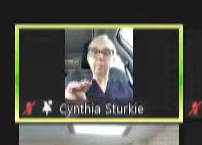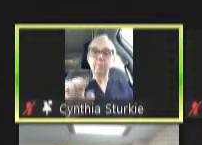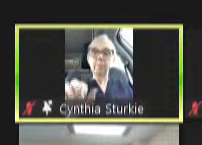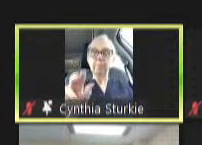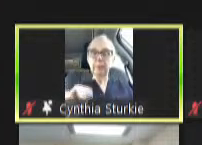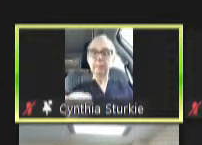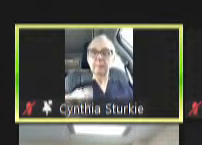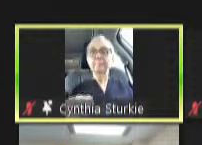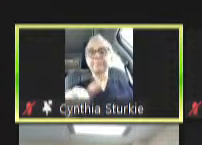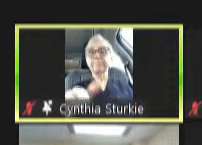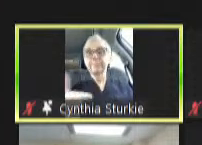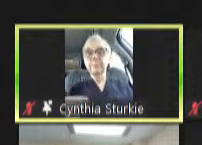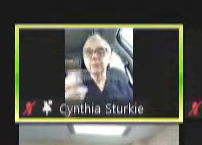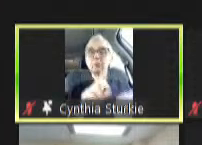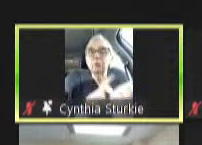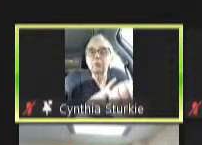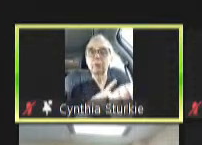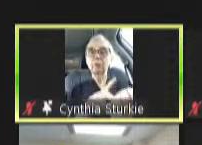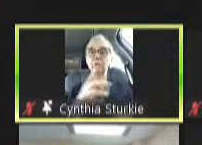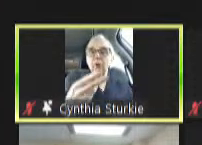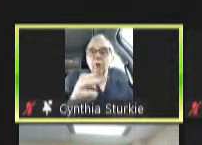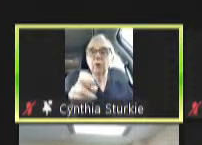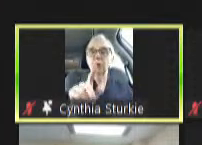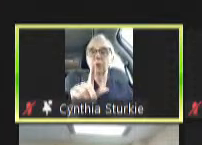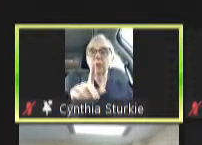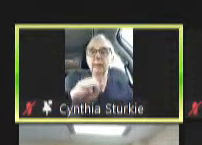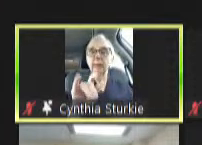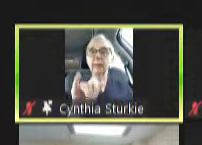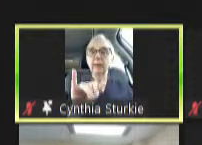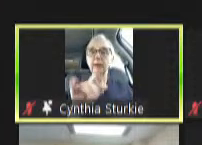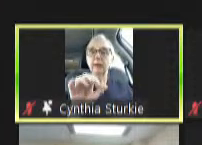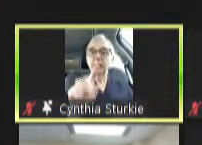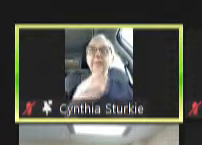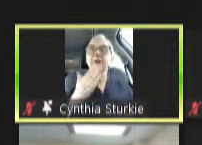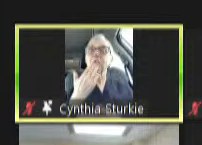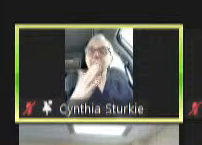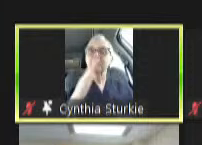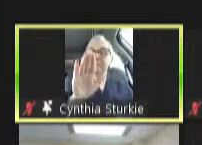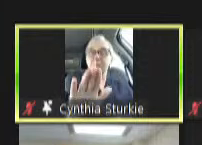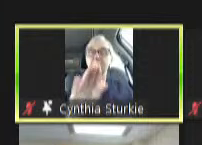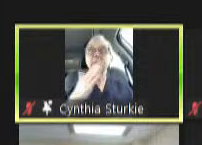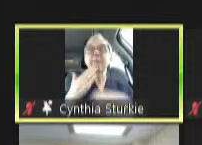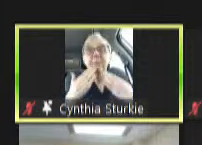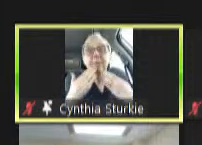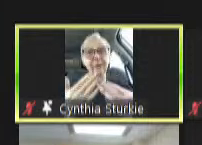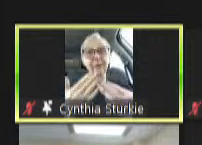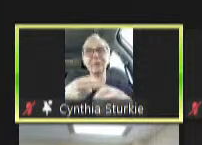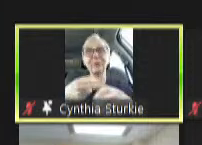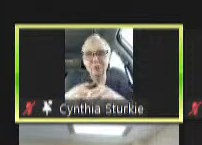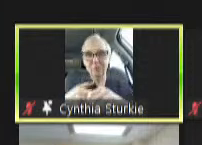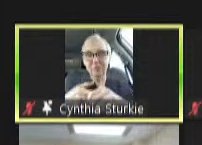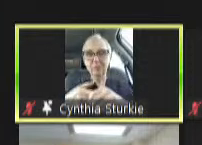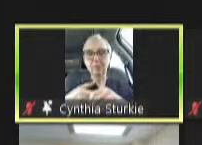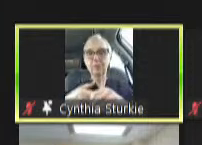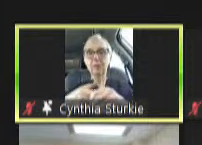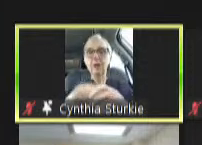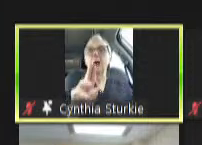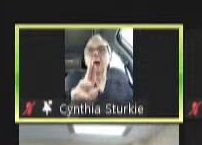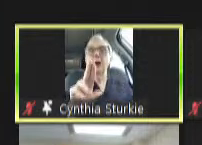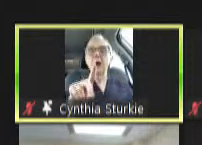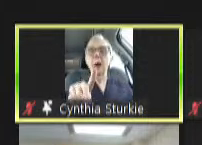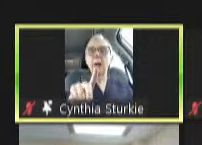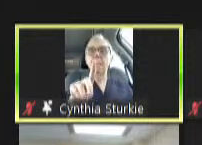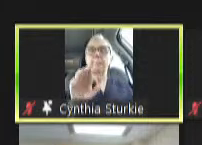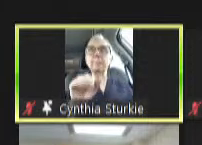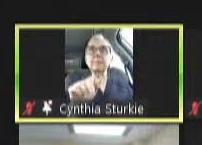Herlihy to start things. All right, good afternoon. Thank you so much for joining us. So I want to give you a quick update on our trends in the